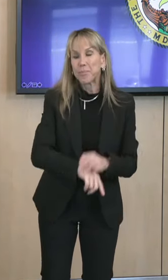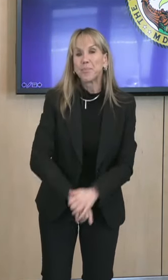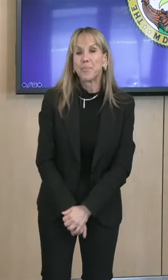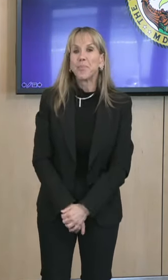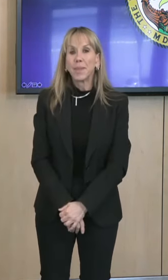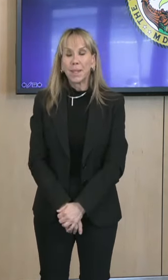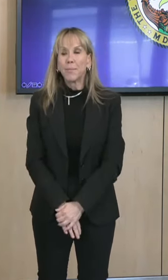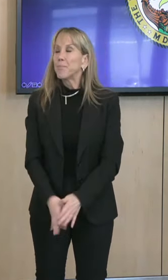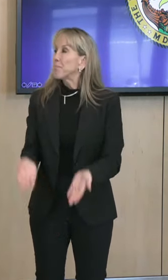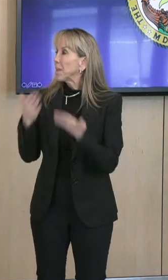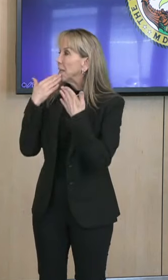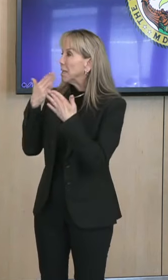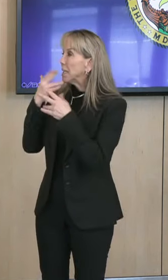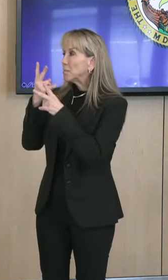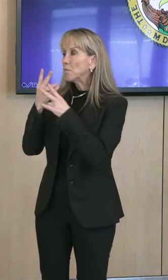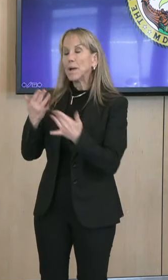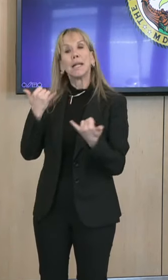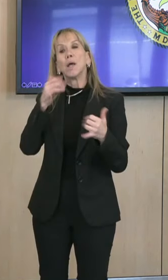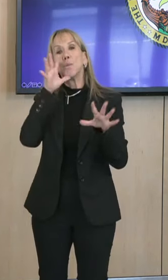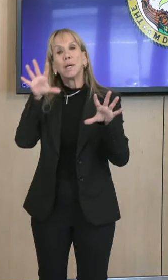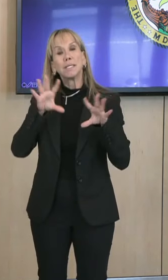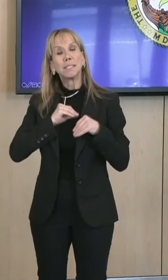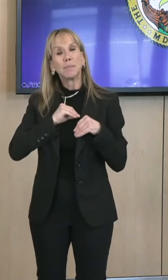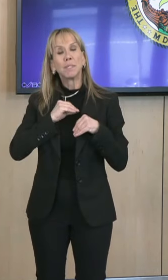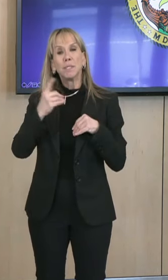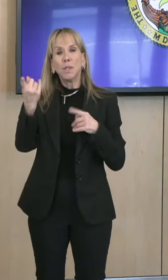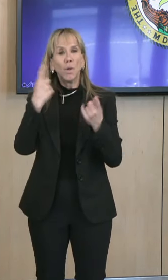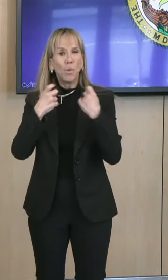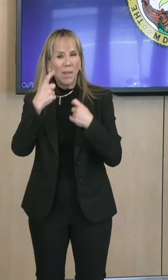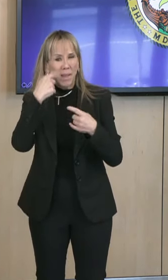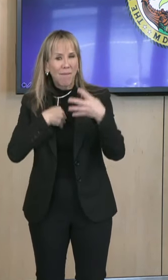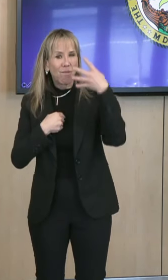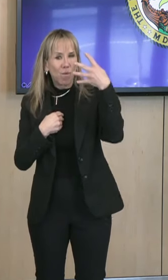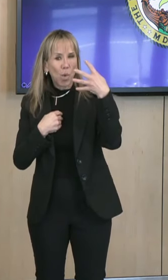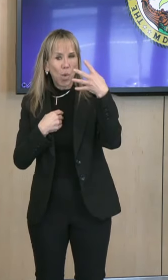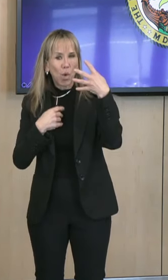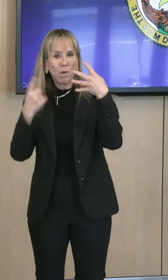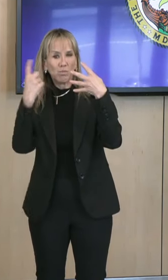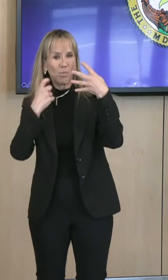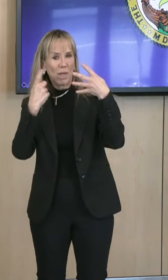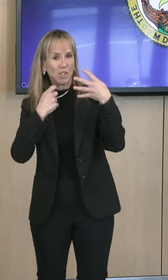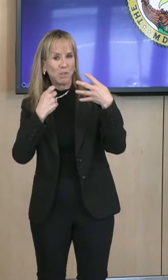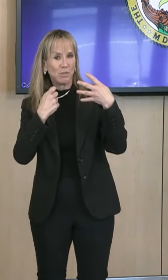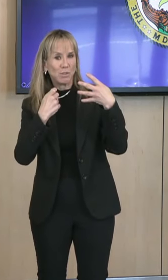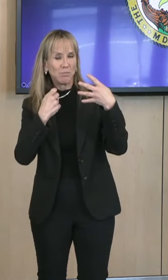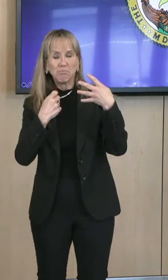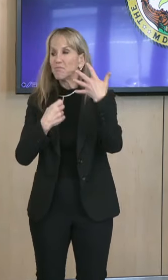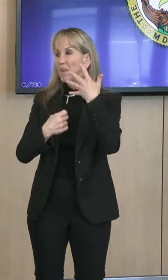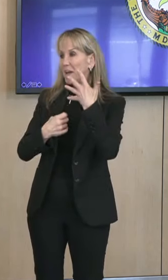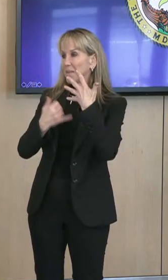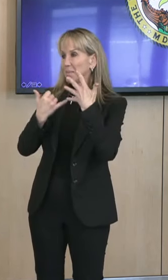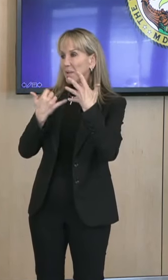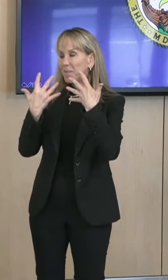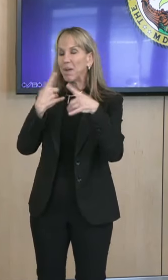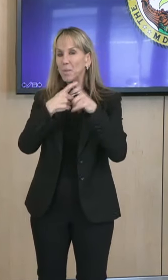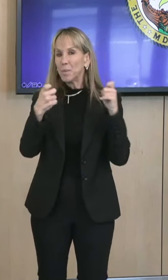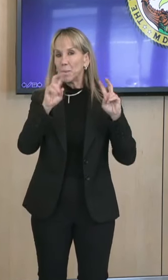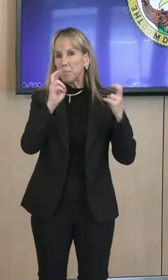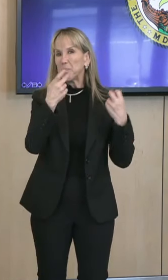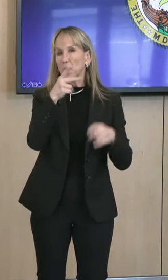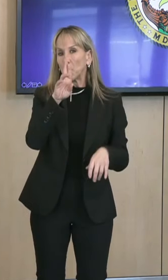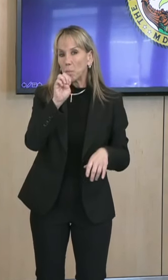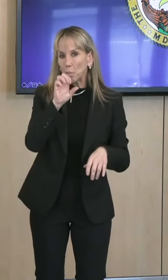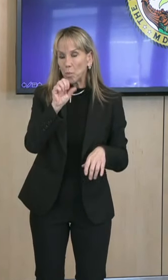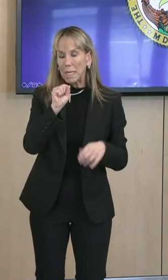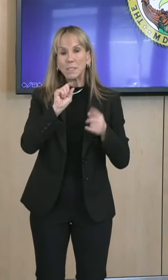Thank you, Supervisor. We'll go into the questions now. I think we have 4 questions lined up, 5, I guess, now. So as